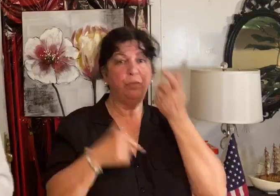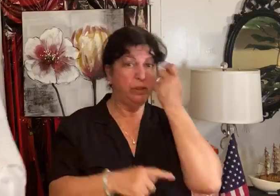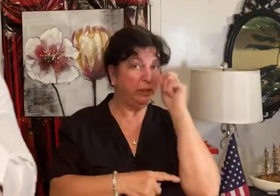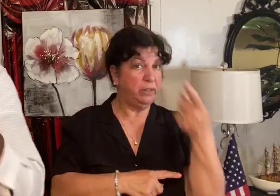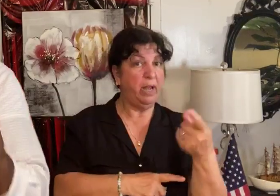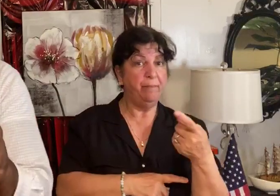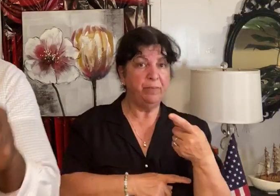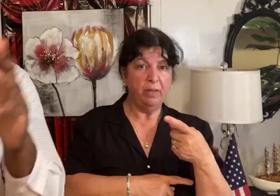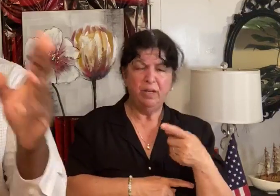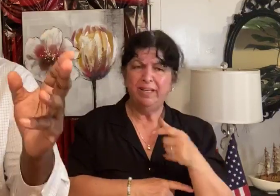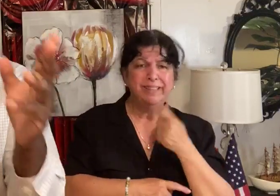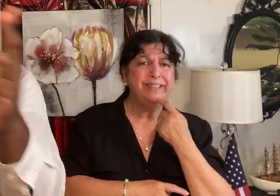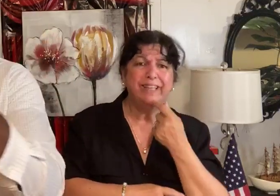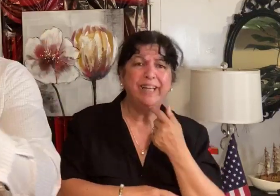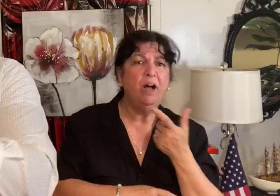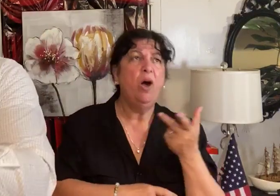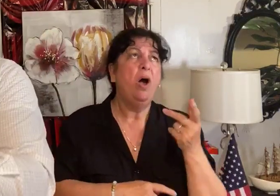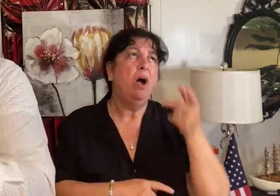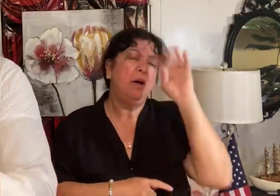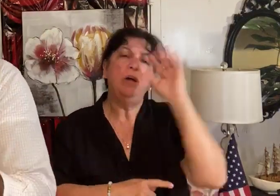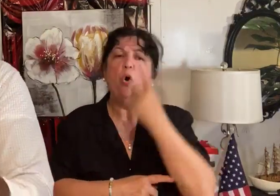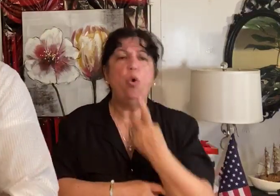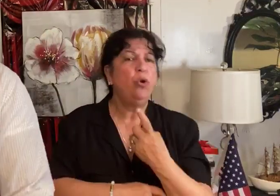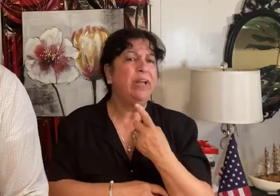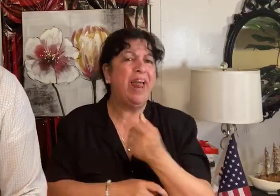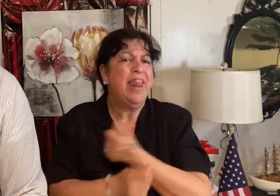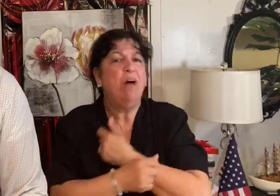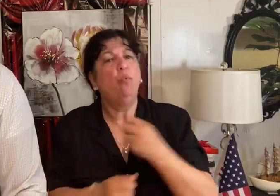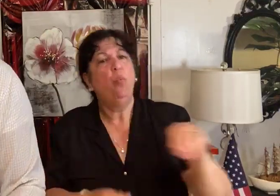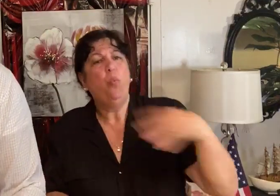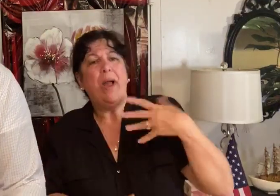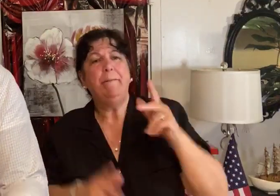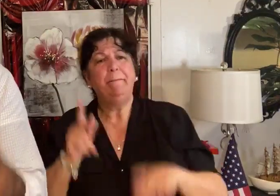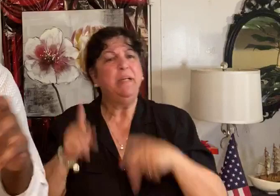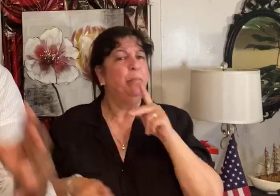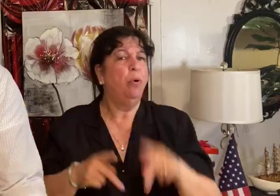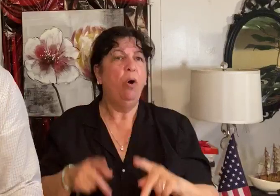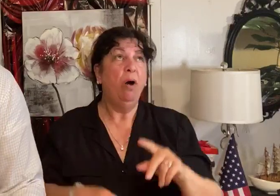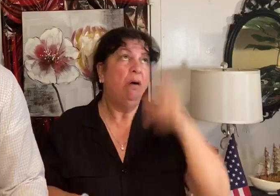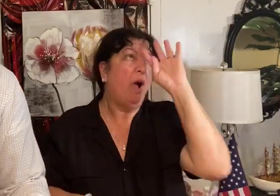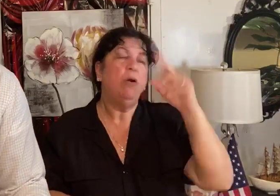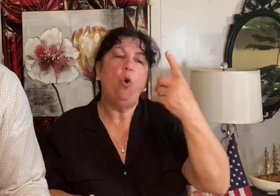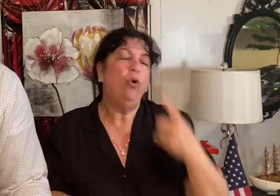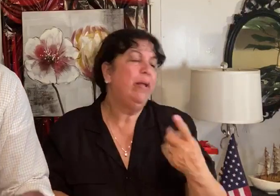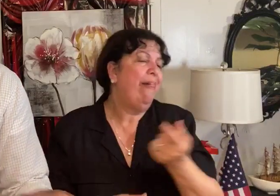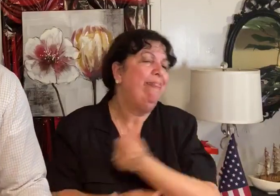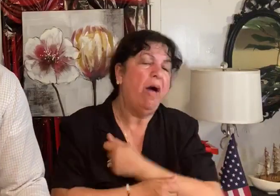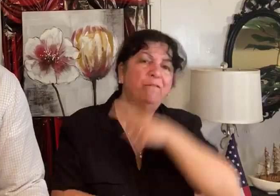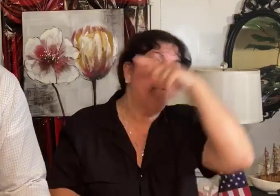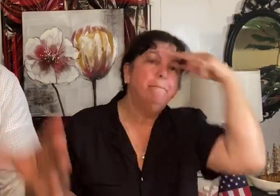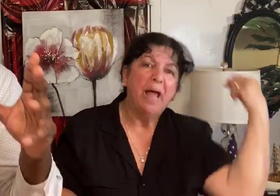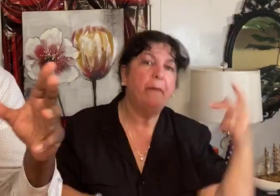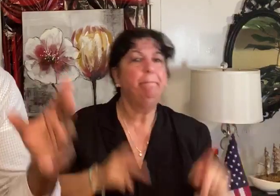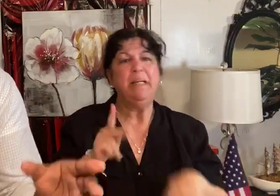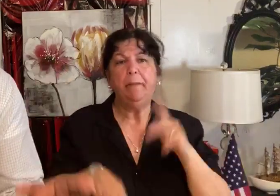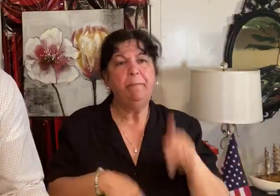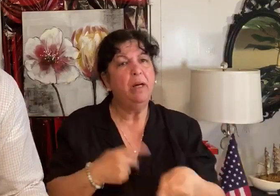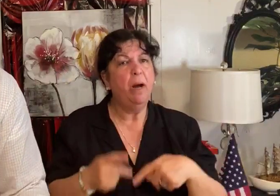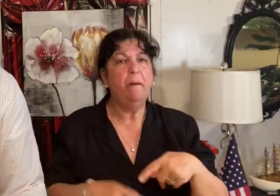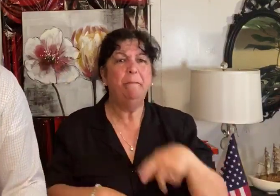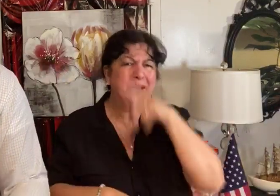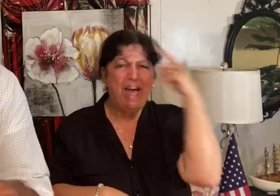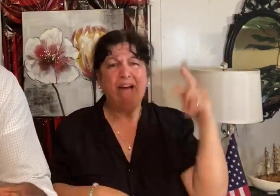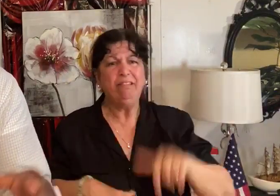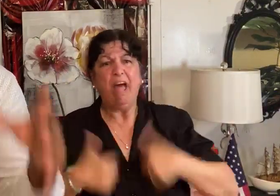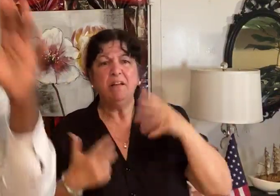Understand this. It doesn't say that God only loved the white people. God only loved the black people. Black Lives